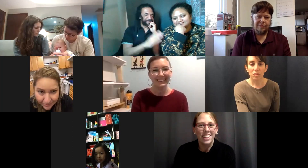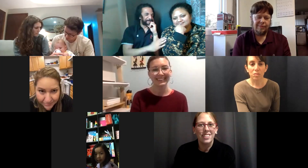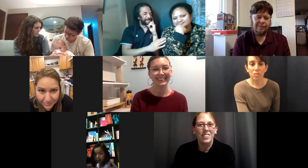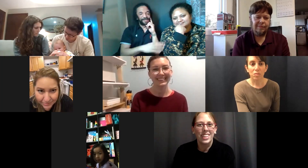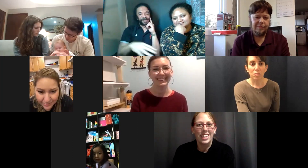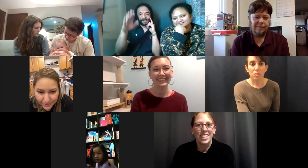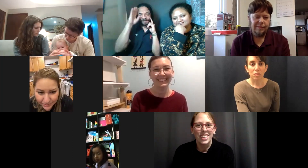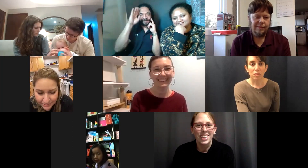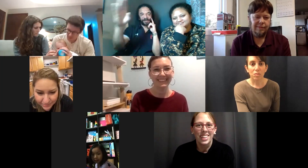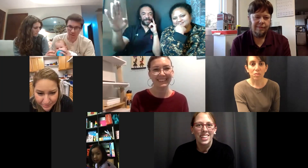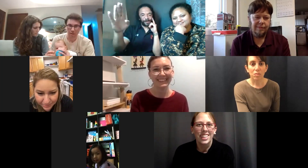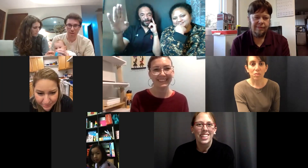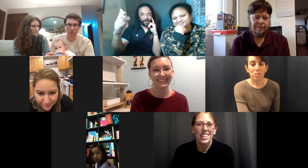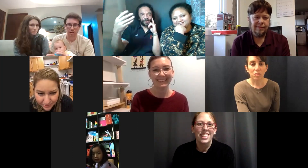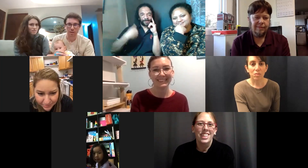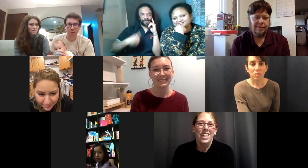Hi there, Loki.